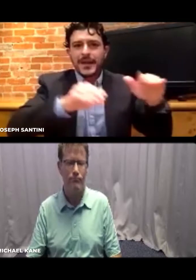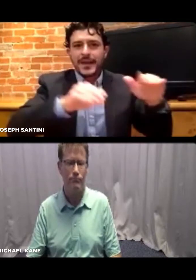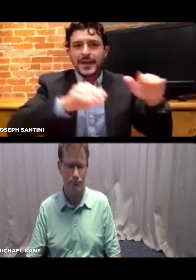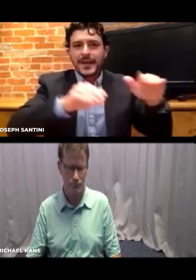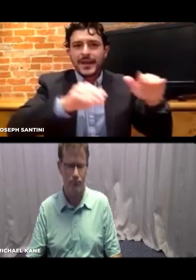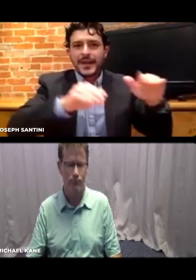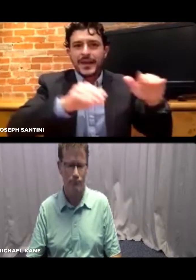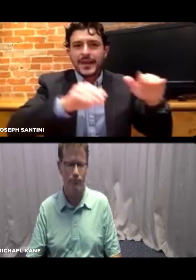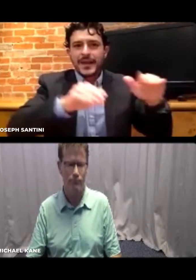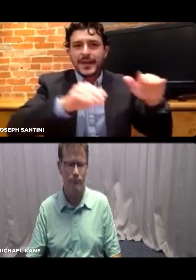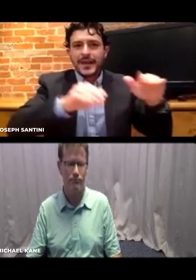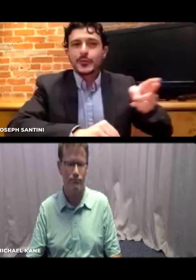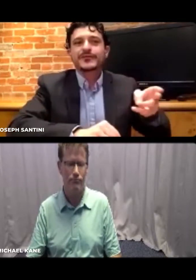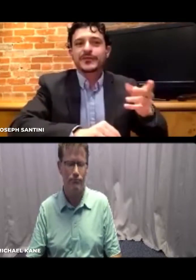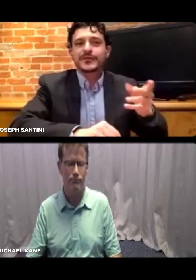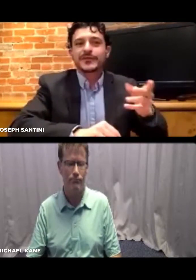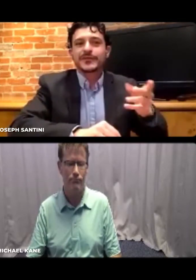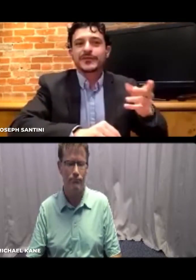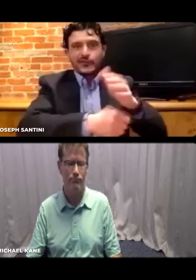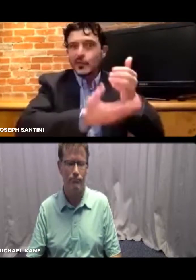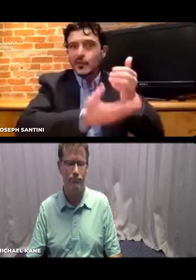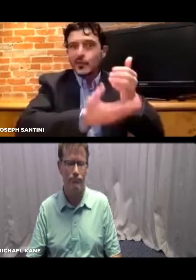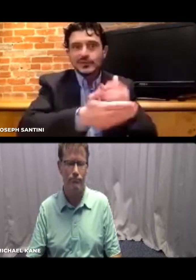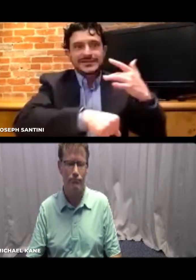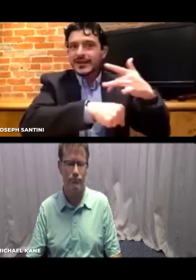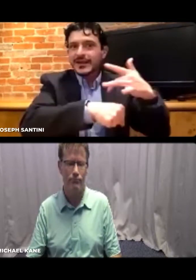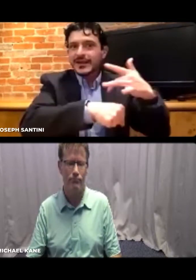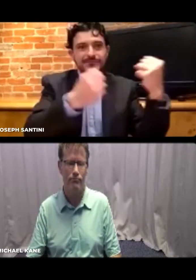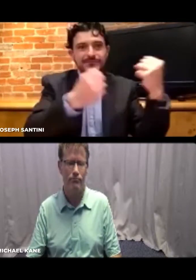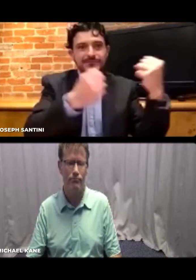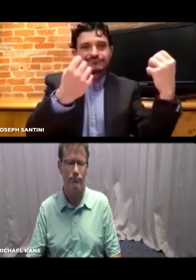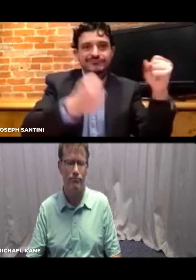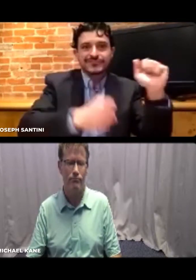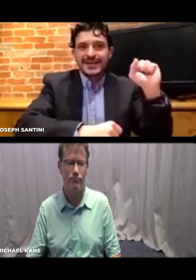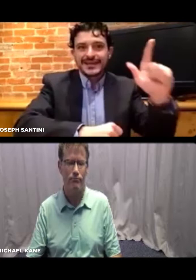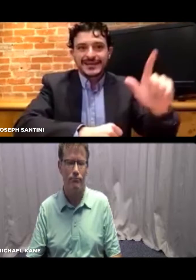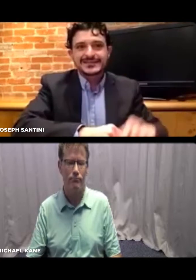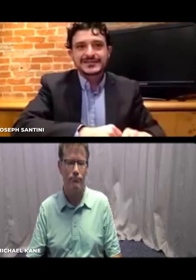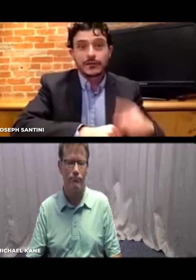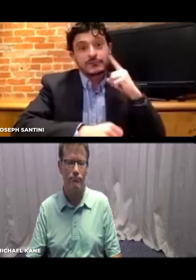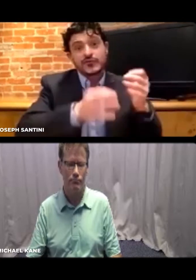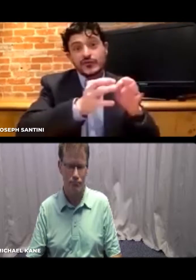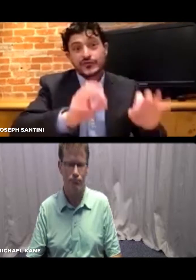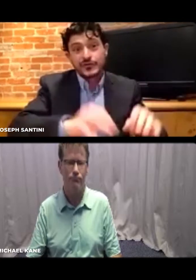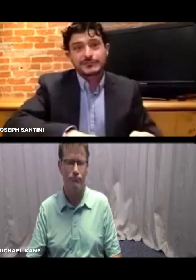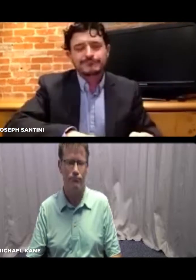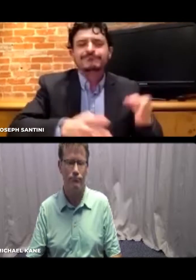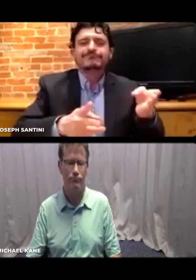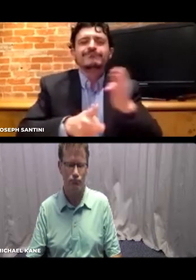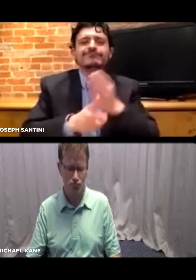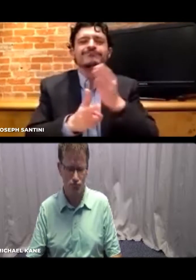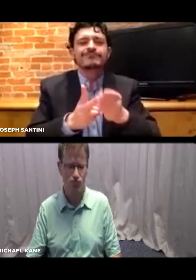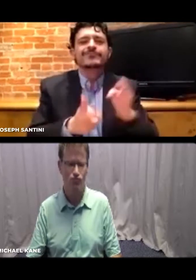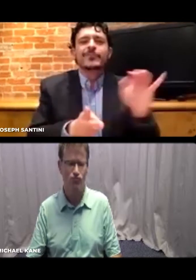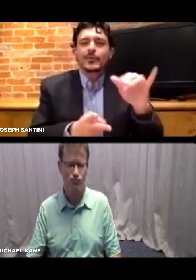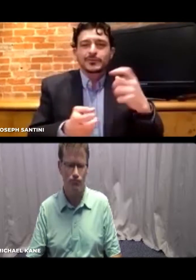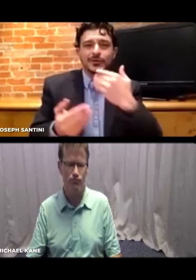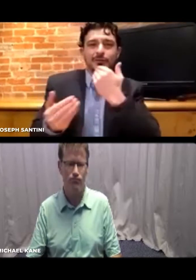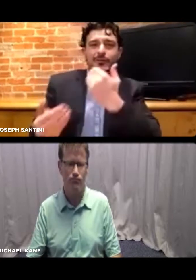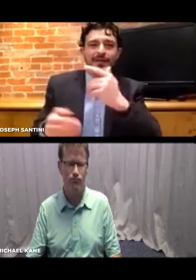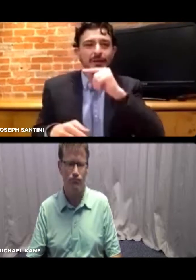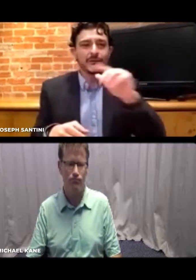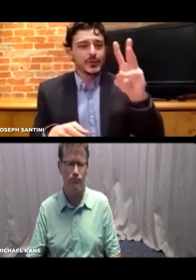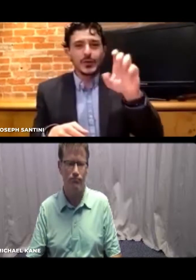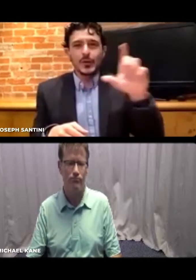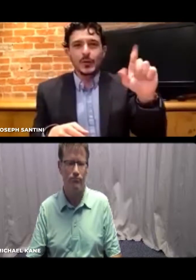Which is CSD Learns and Hands-On Banking, which is a free online course offered to those who